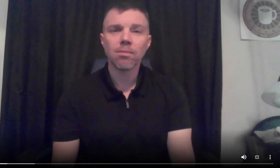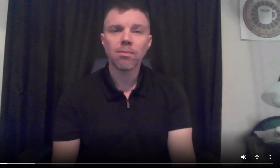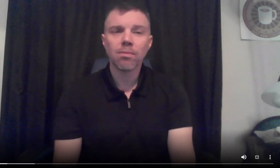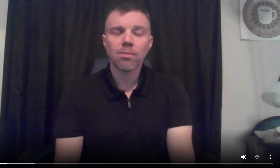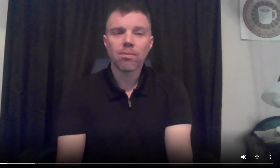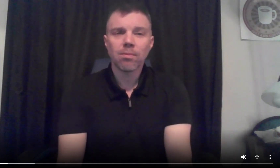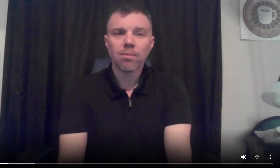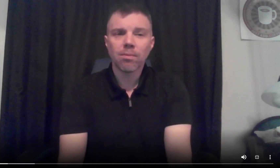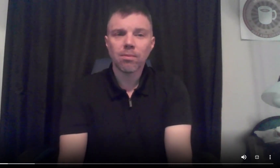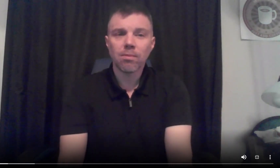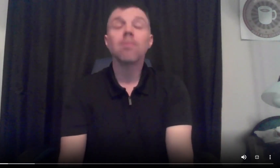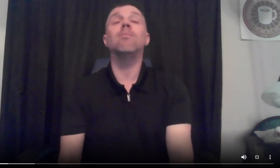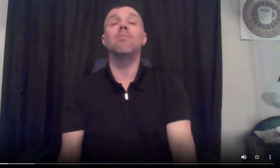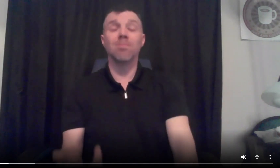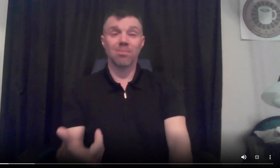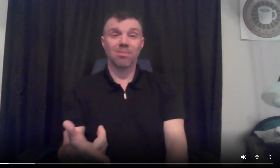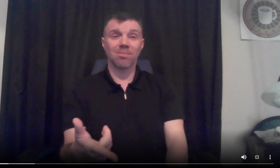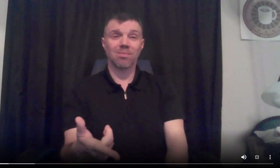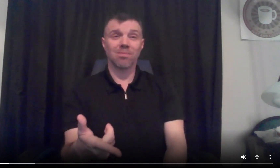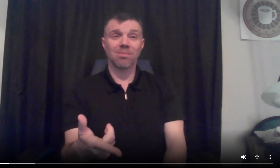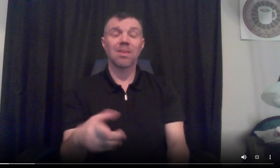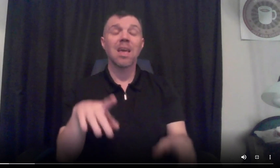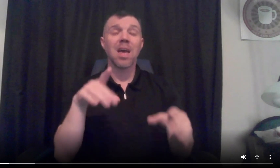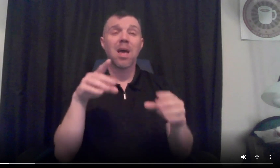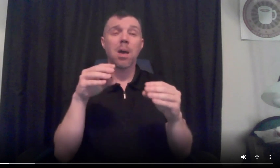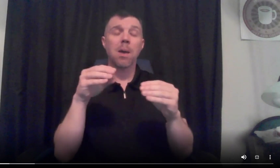And it was a little more harsher land.